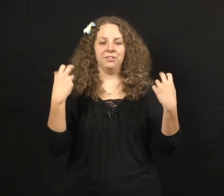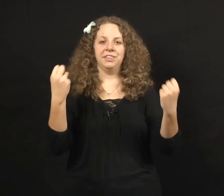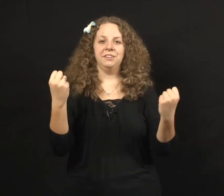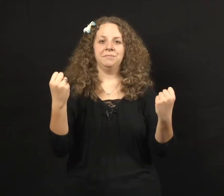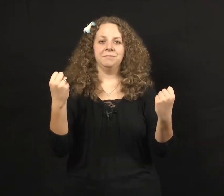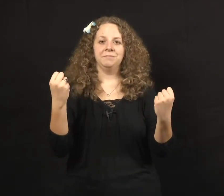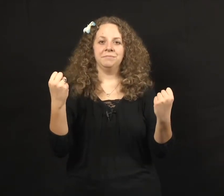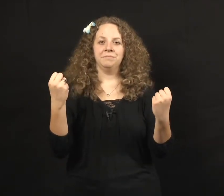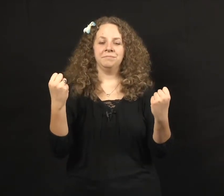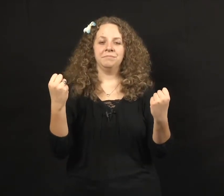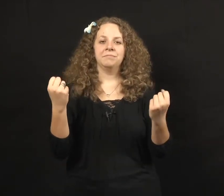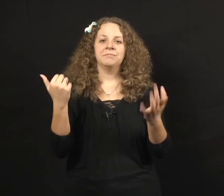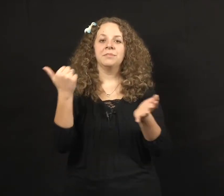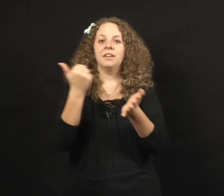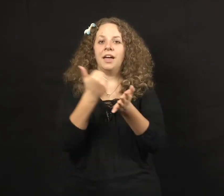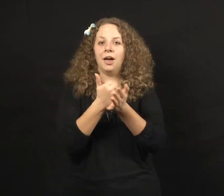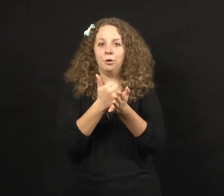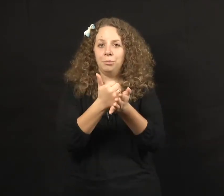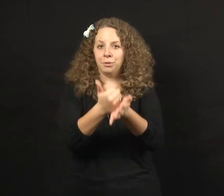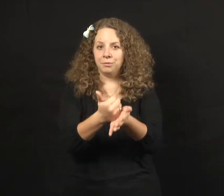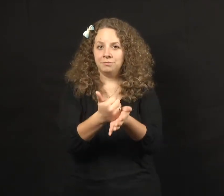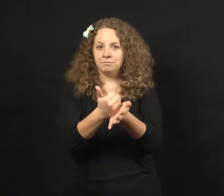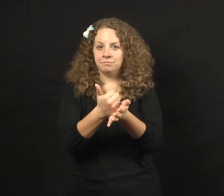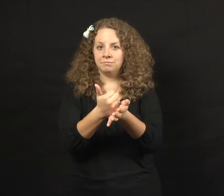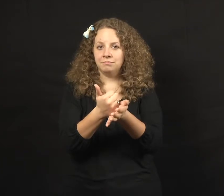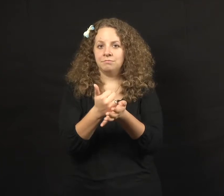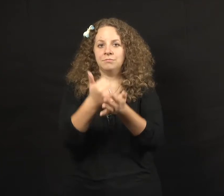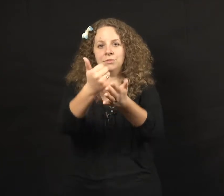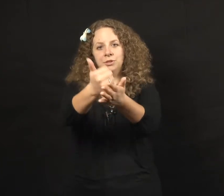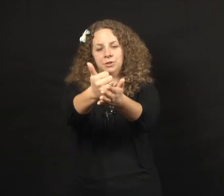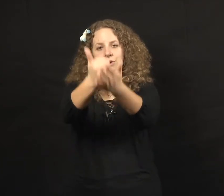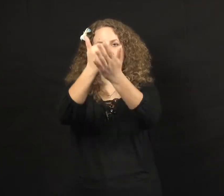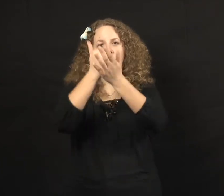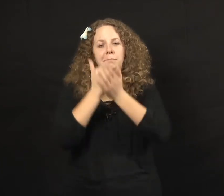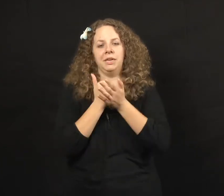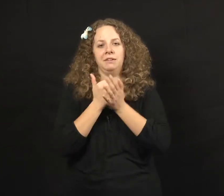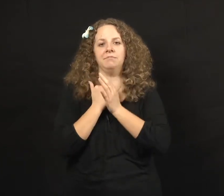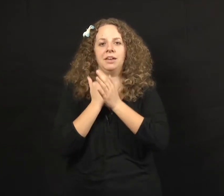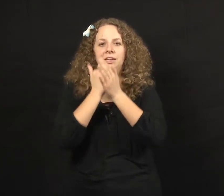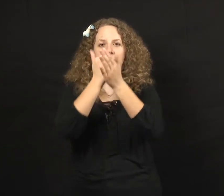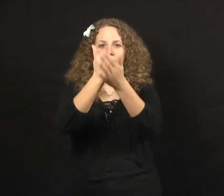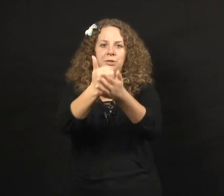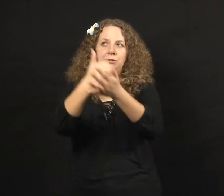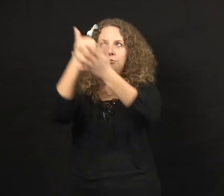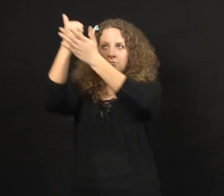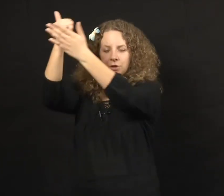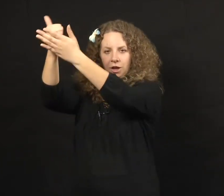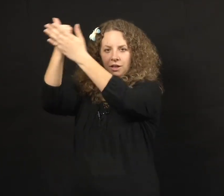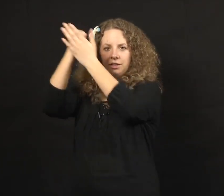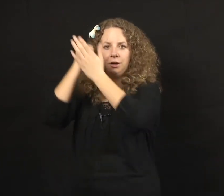Healthy. Help. You can help me. I can help you. God can help